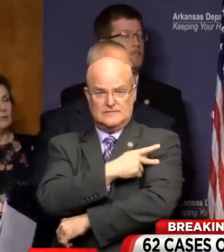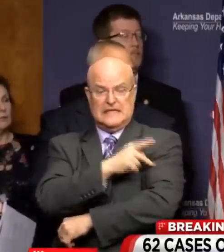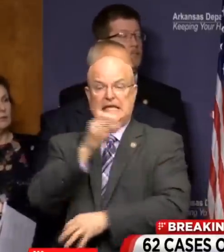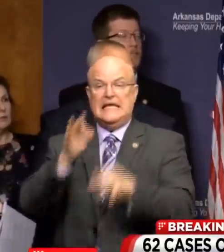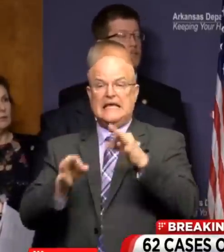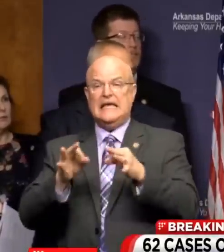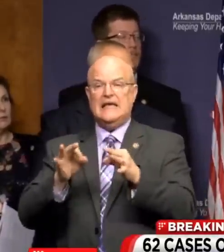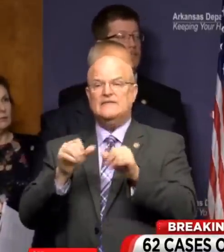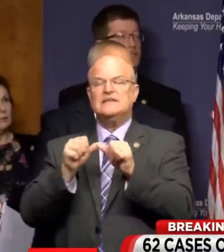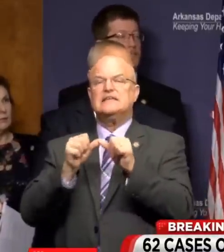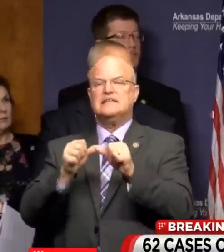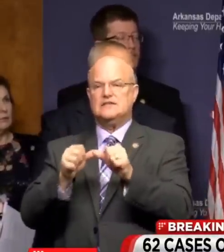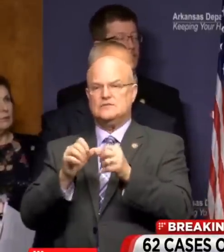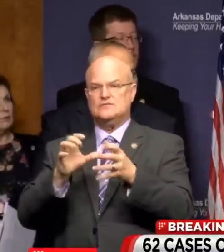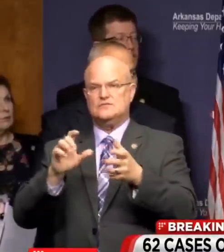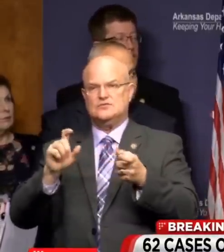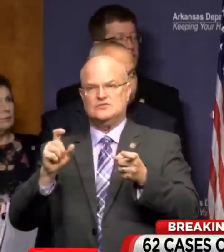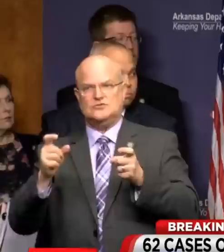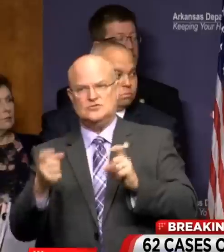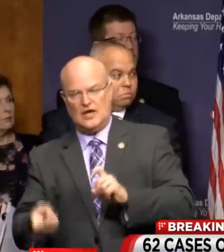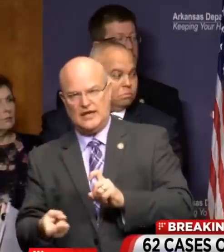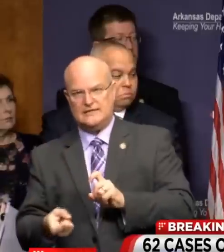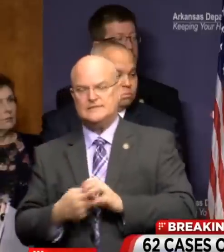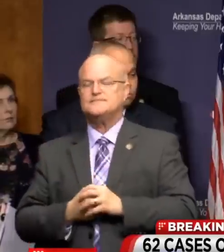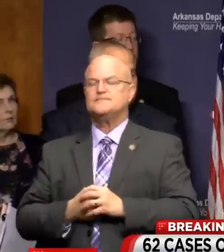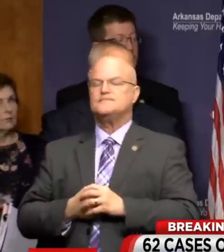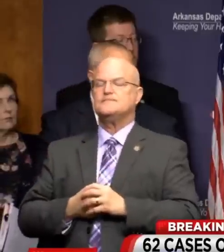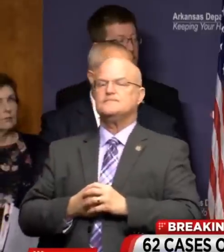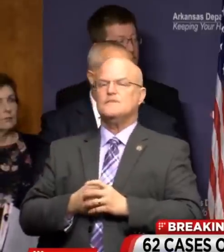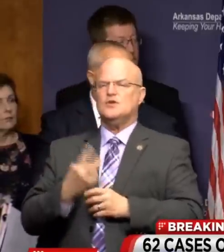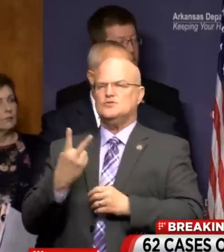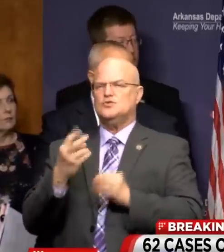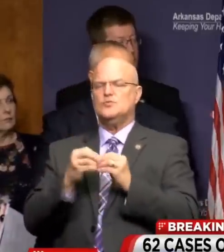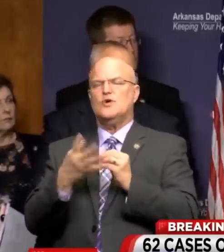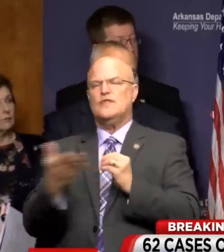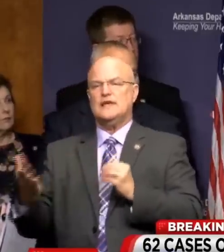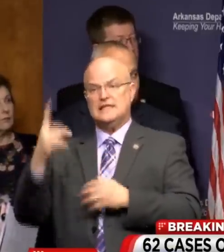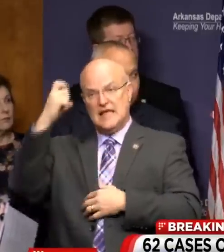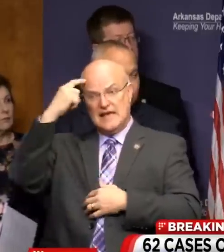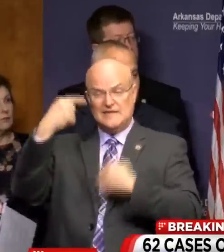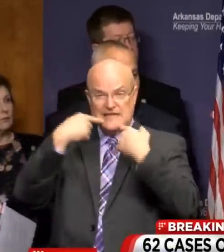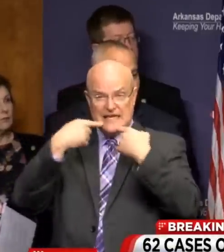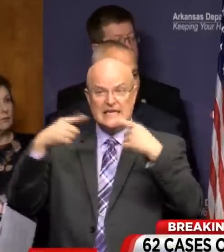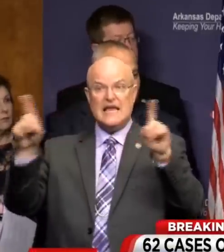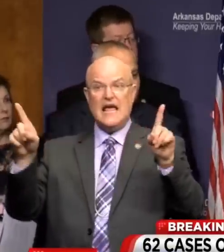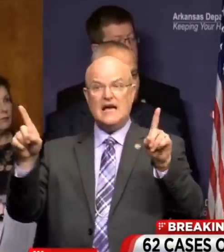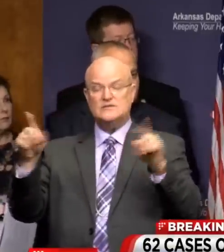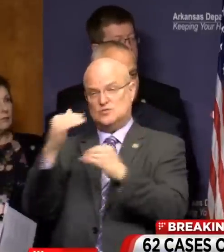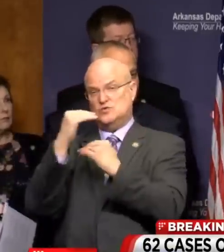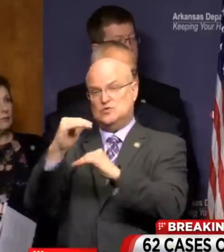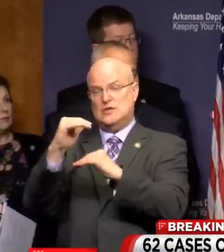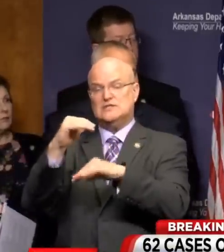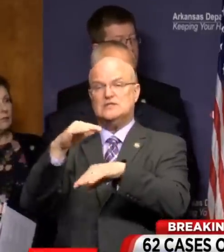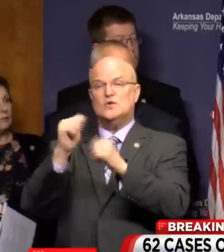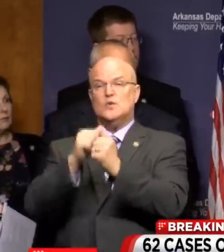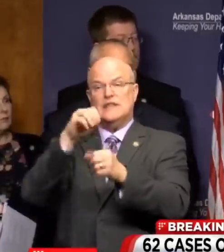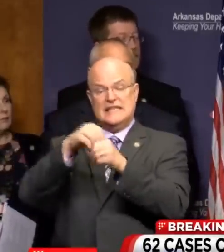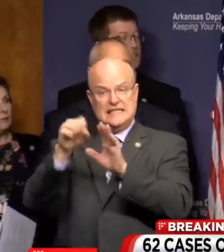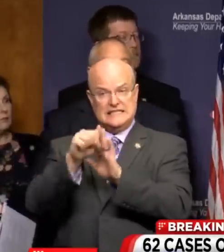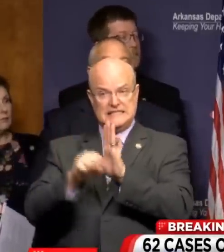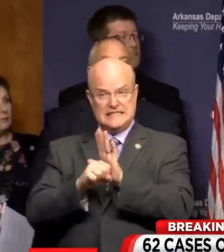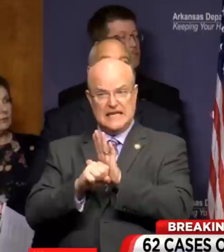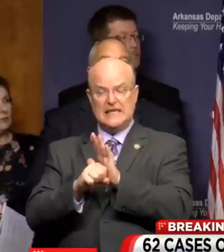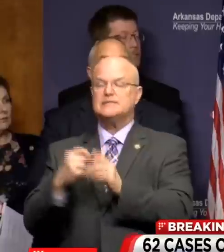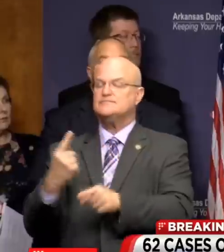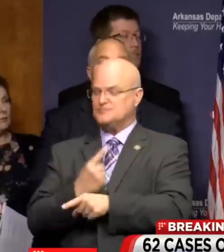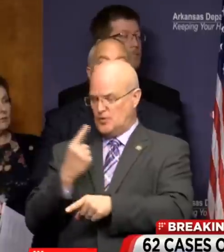should the situation continue to evolve. And two final comments. One is the governor just announced restrictions within the state